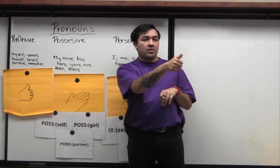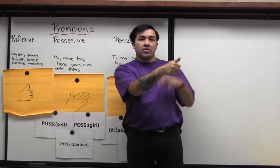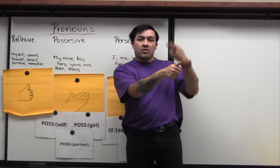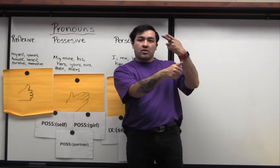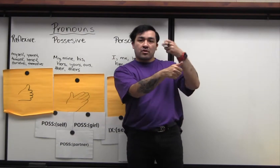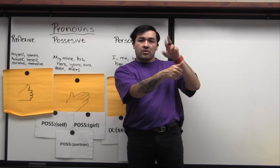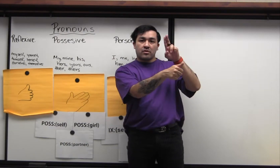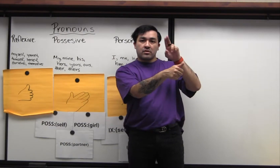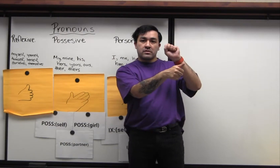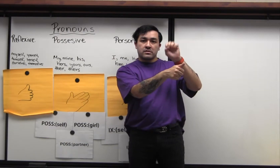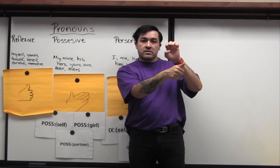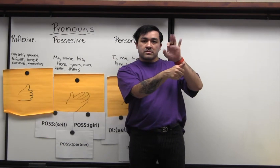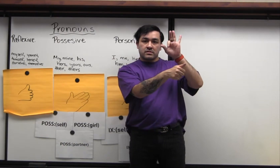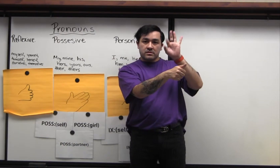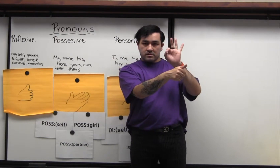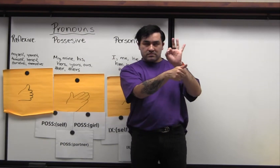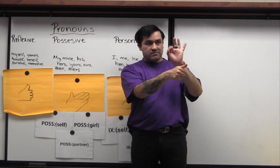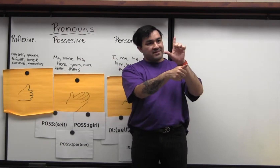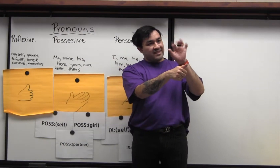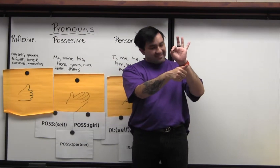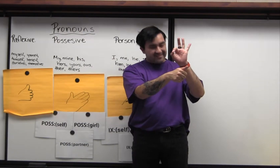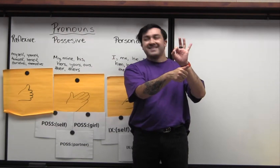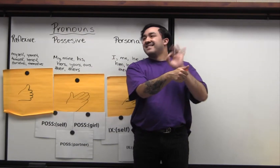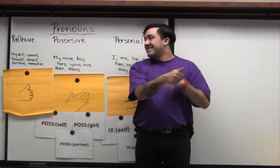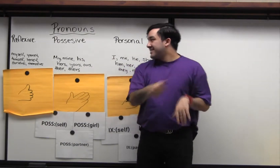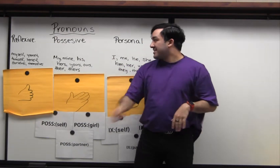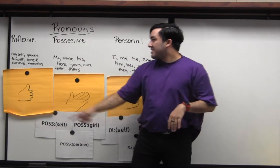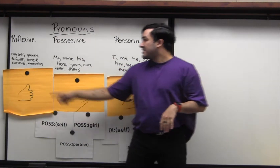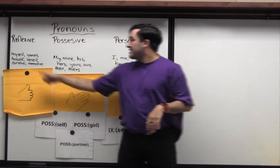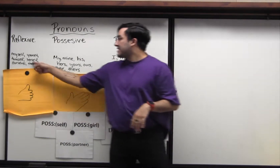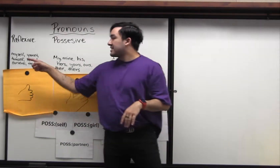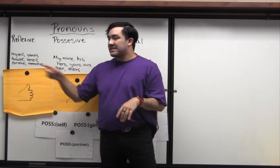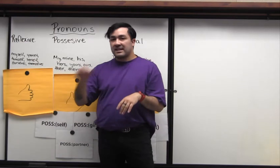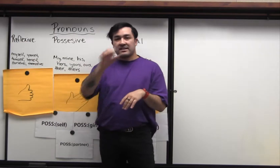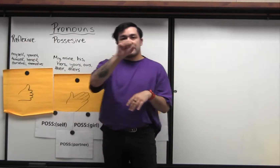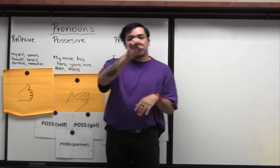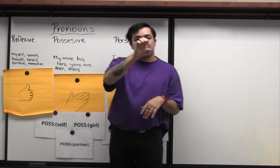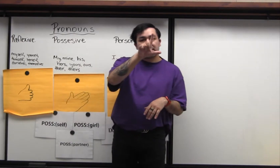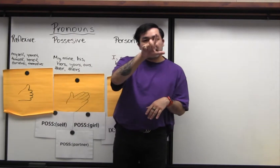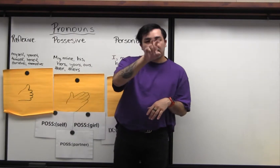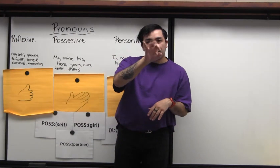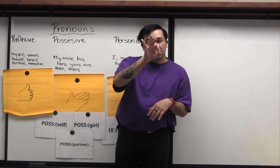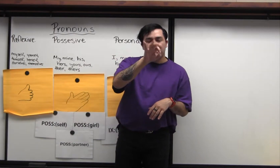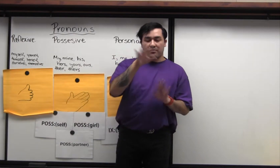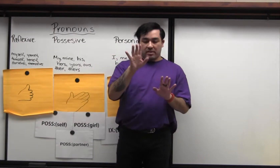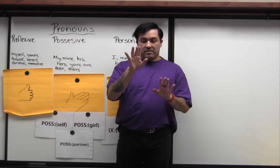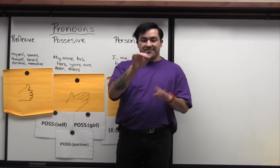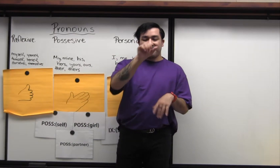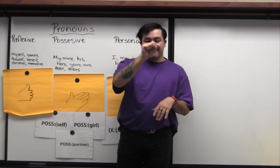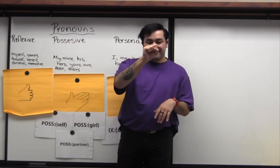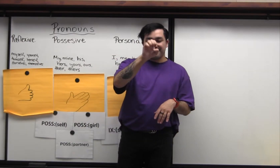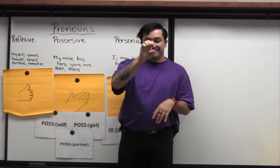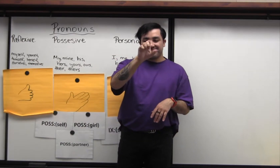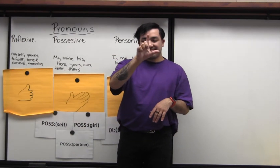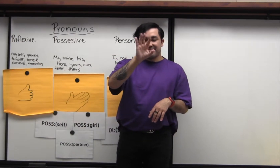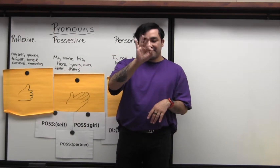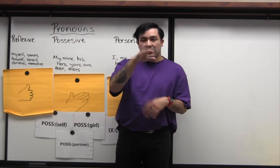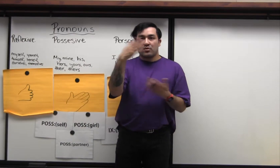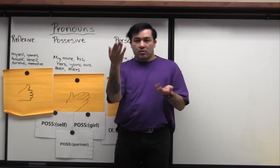or they were there in real life, himself or herself if the same rules apply to female. We also have stuff like